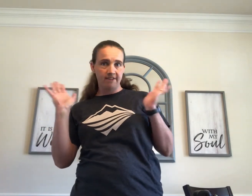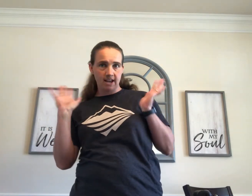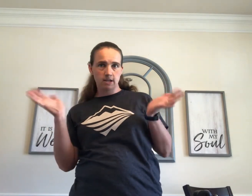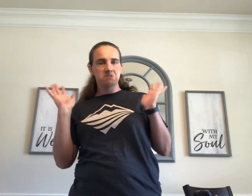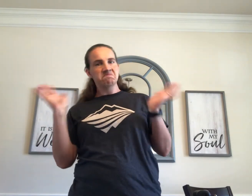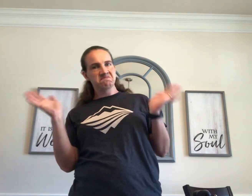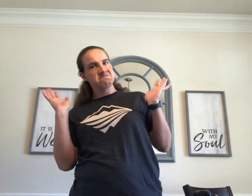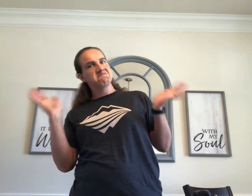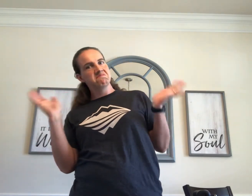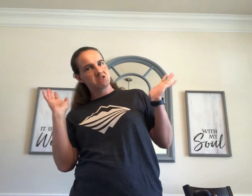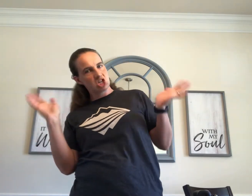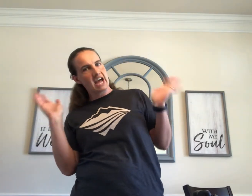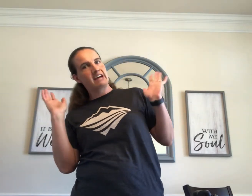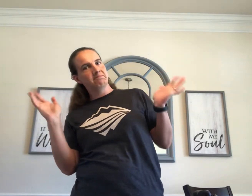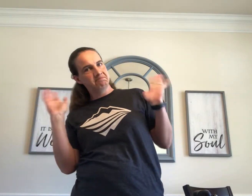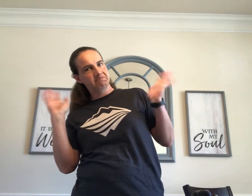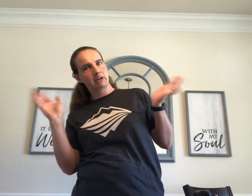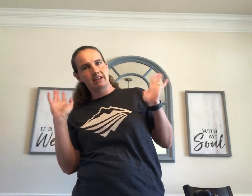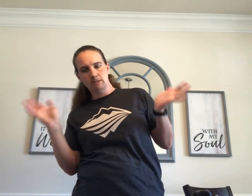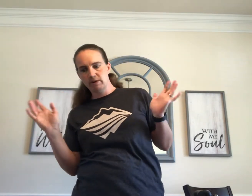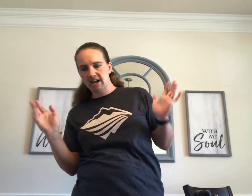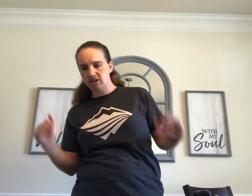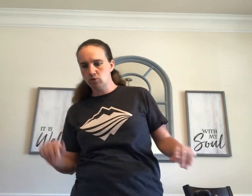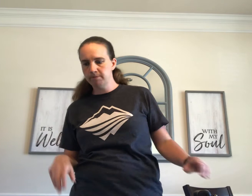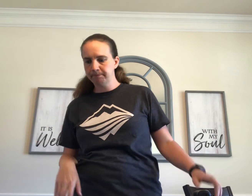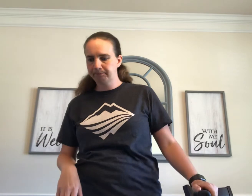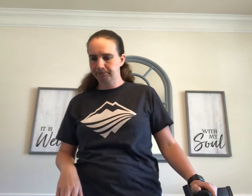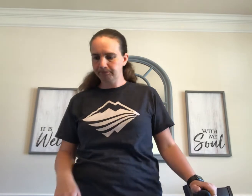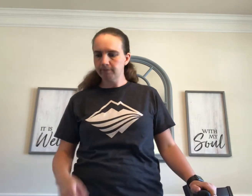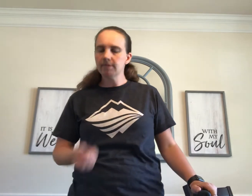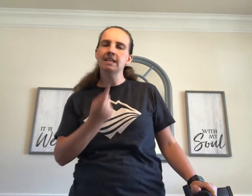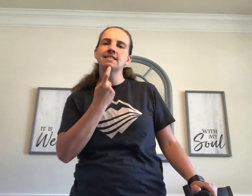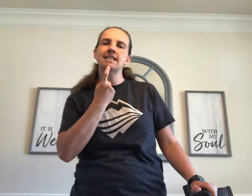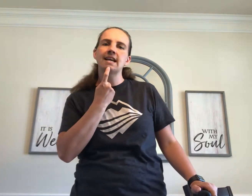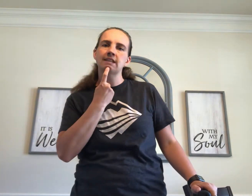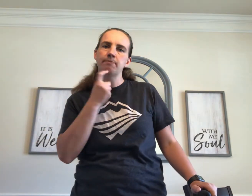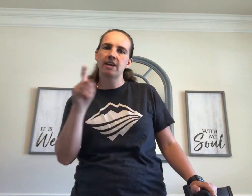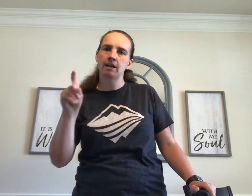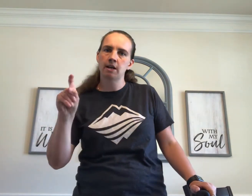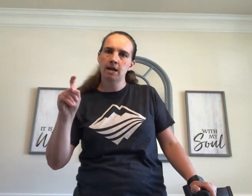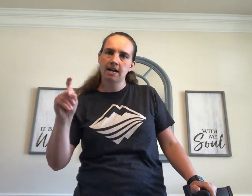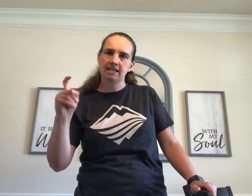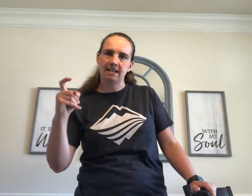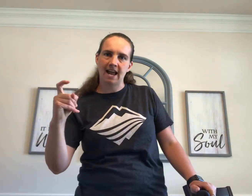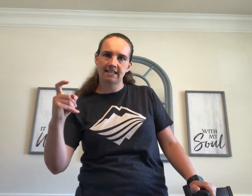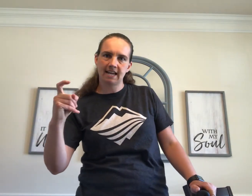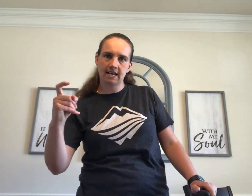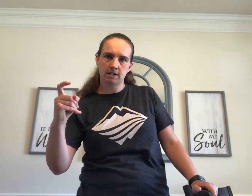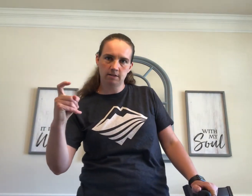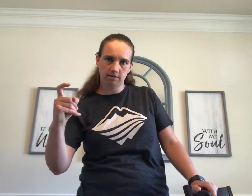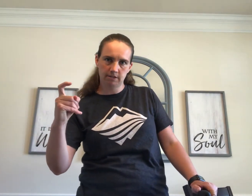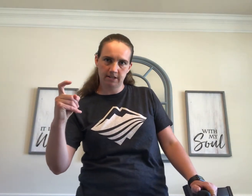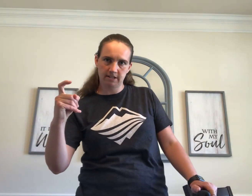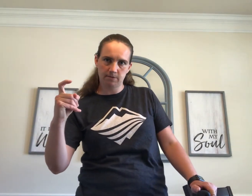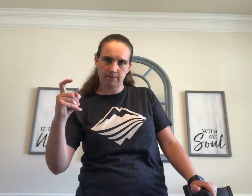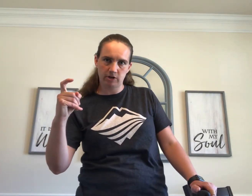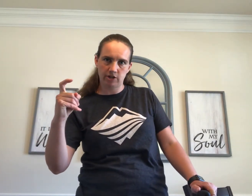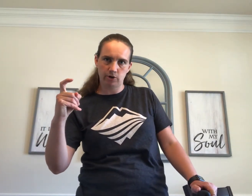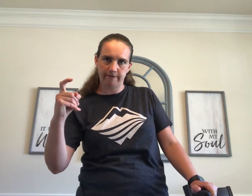hand, chat, okay? That's pretty casual. Say something is an X hand. You see it this way? I'm trying to show it very